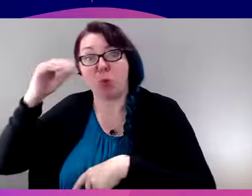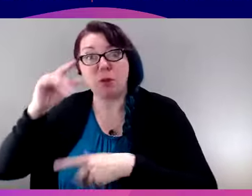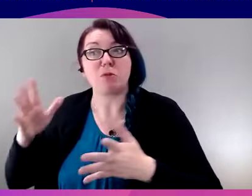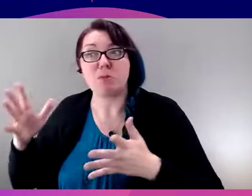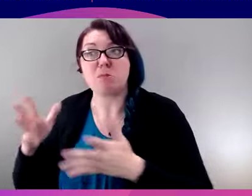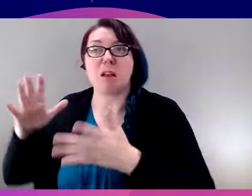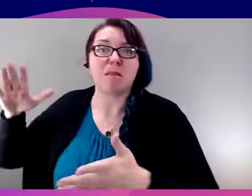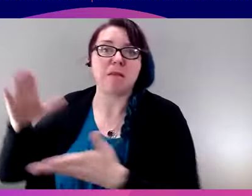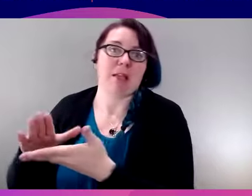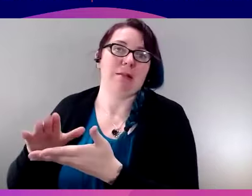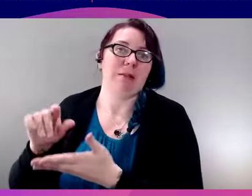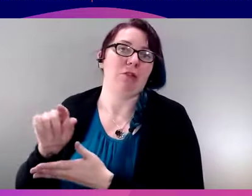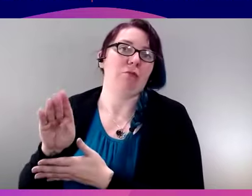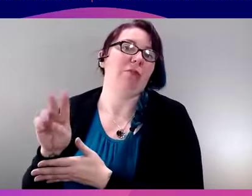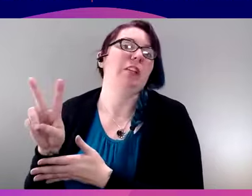please email me at